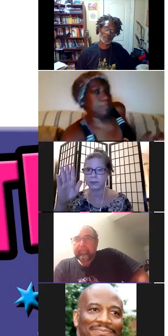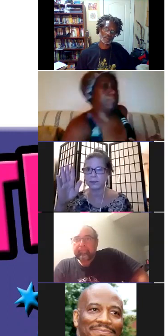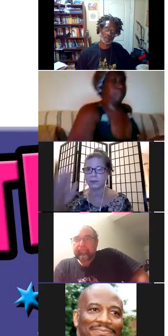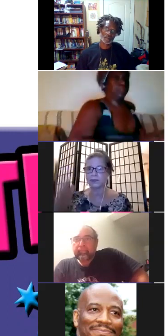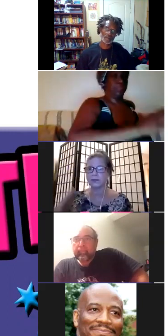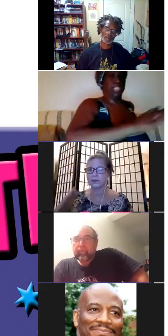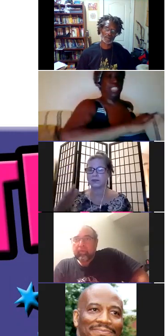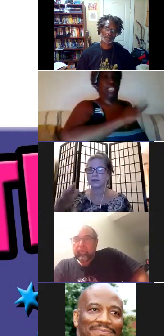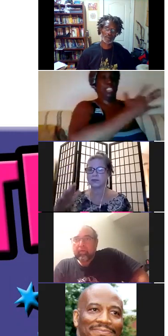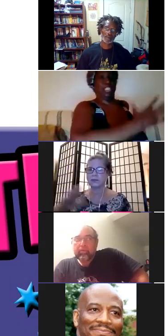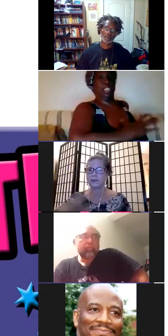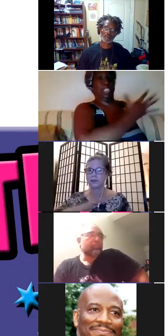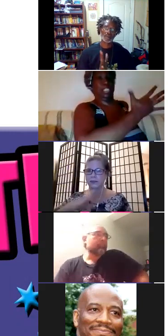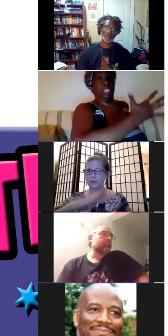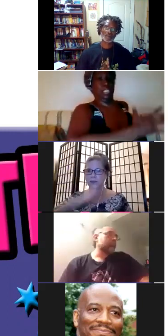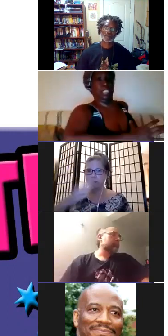thumb.